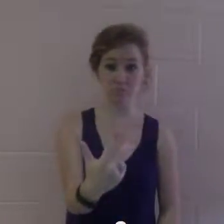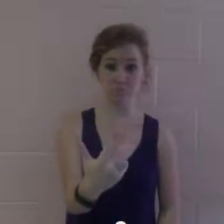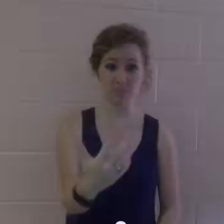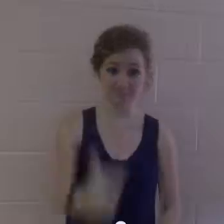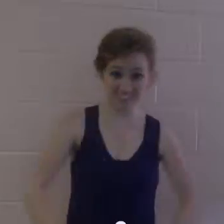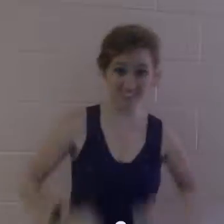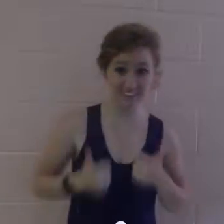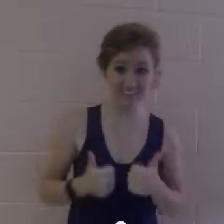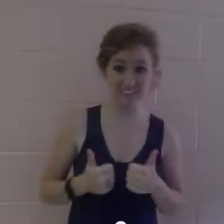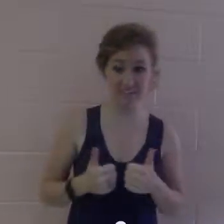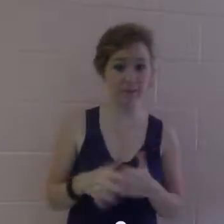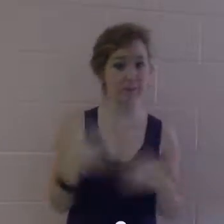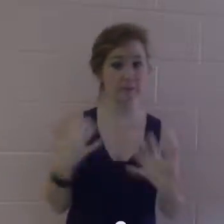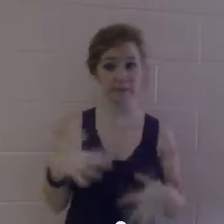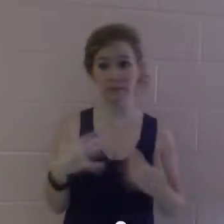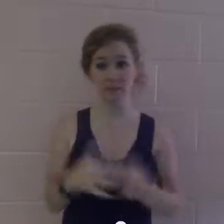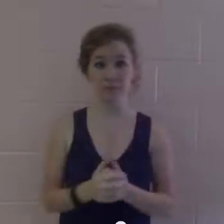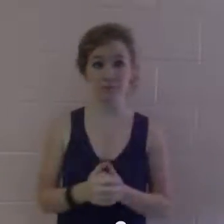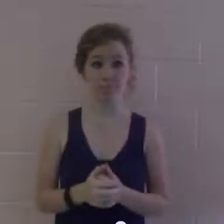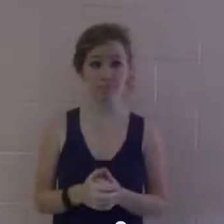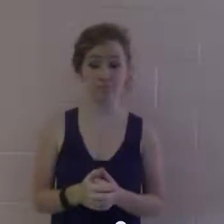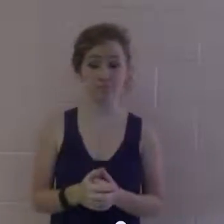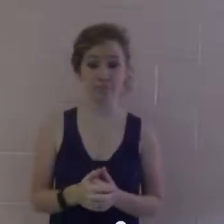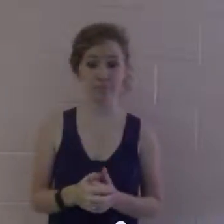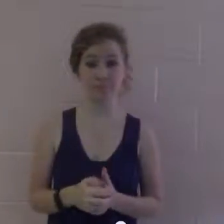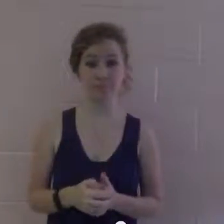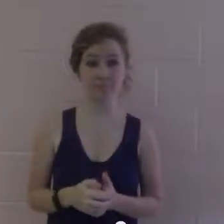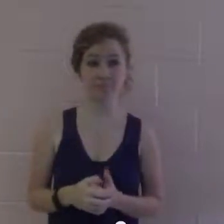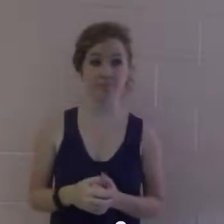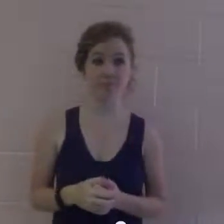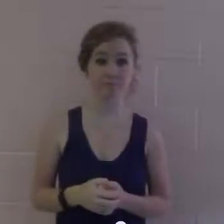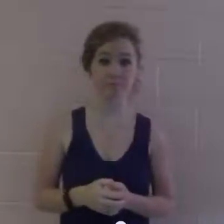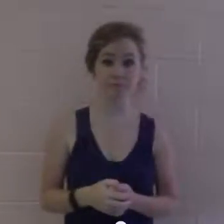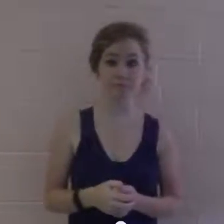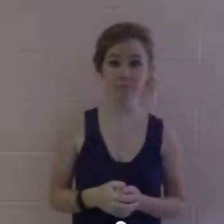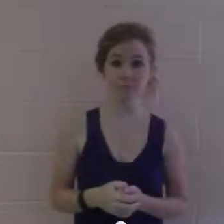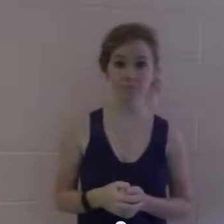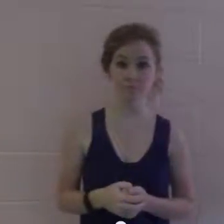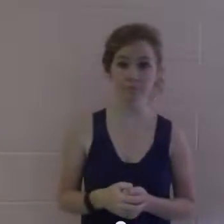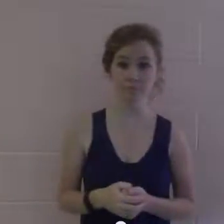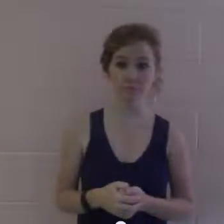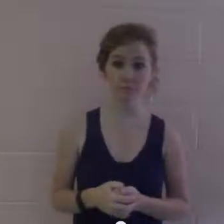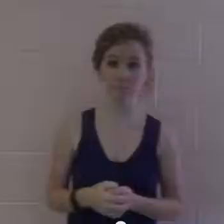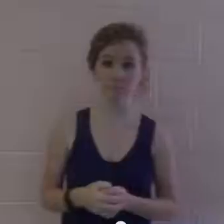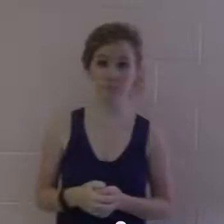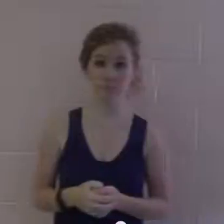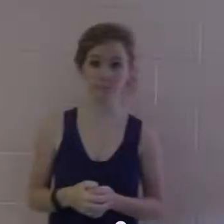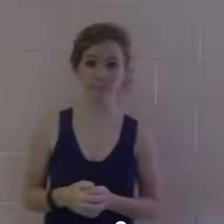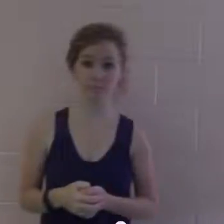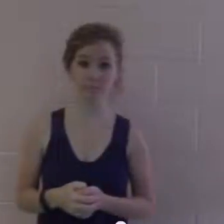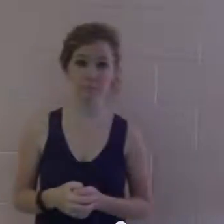have a long time to reach their first birthday, and 1 in 3 will not make it.